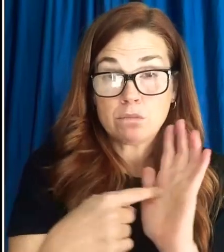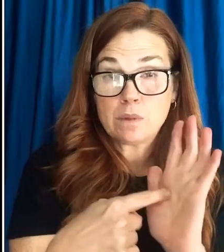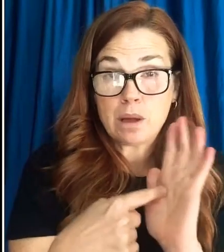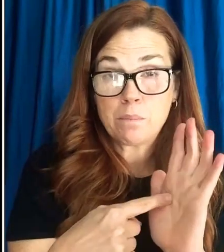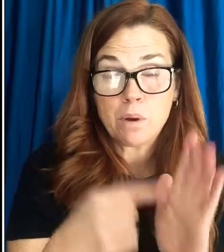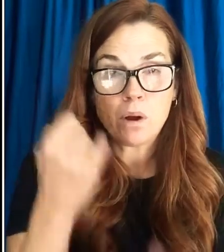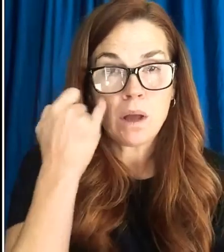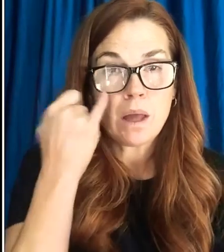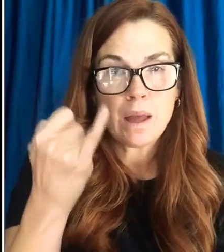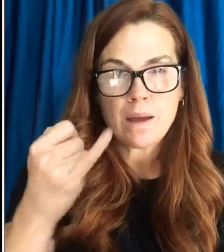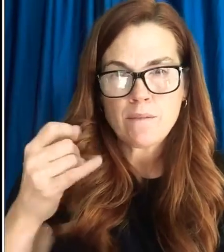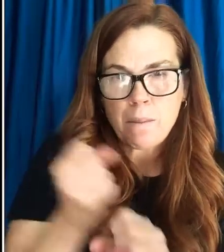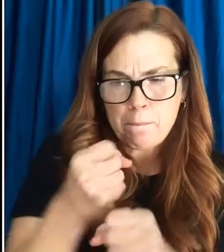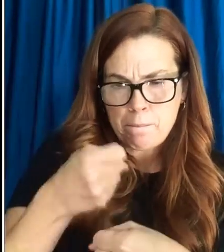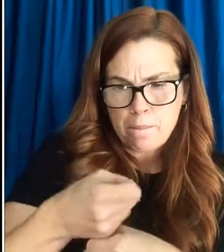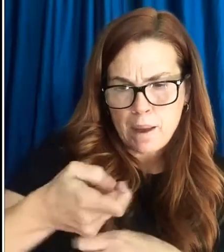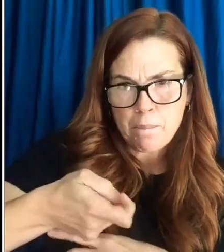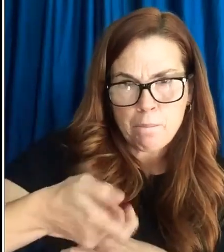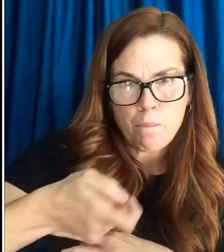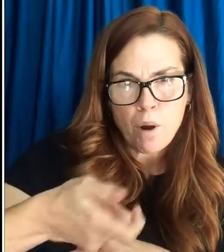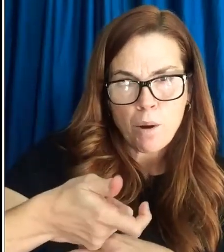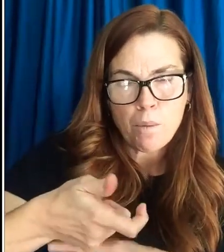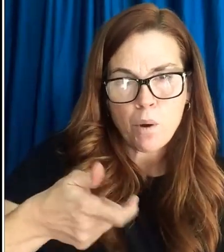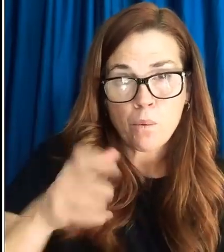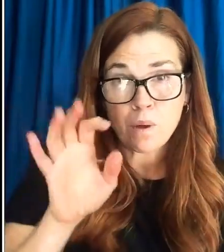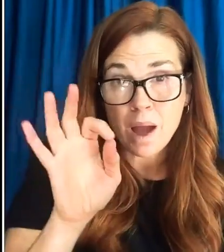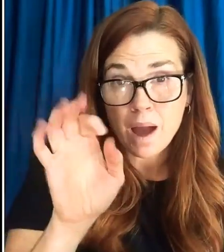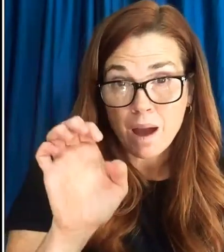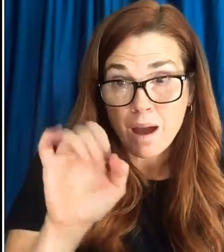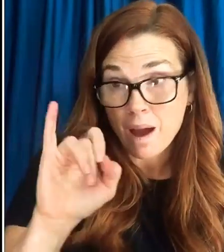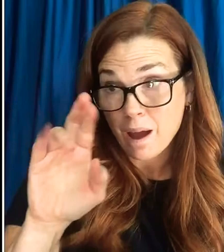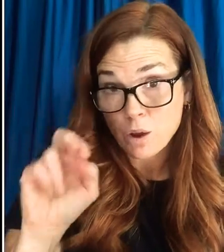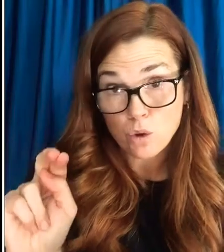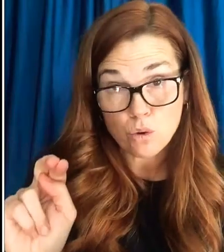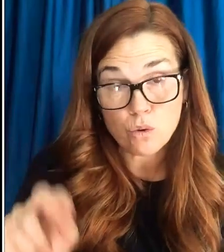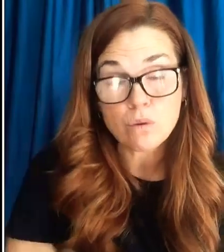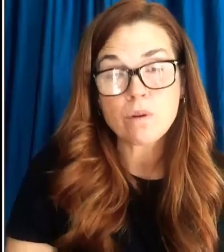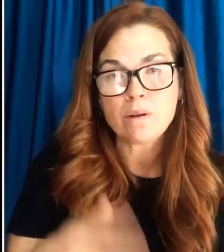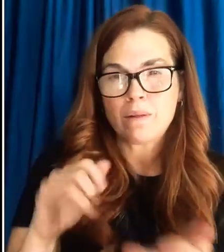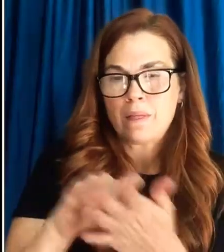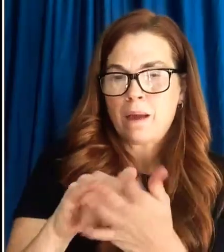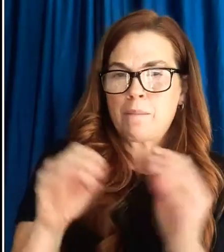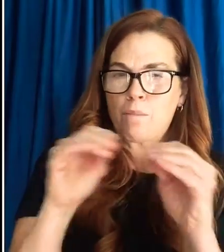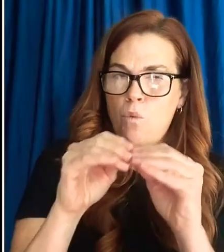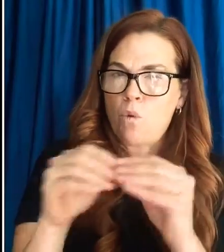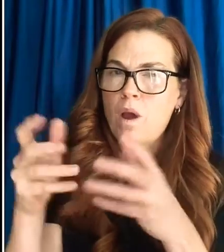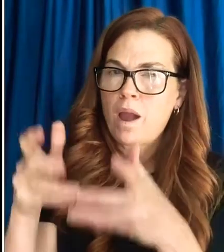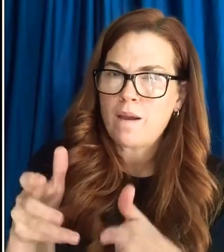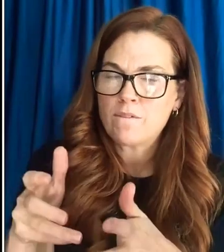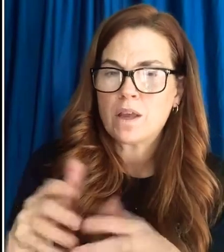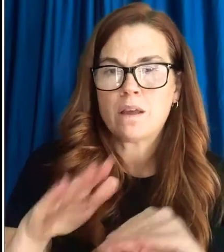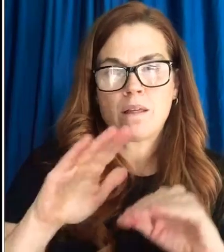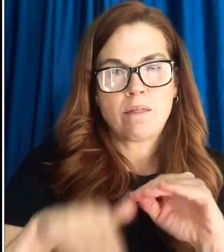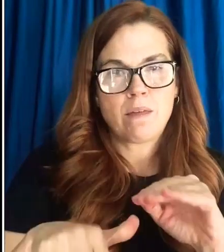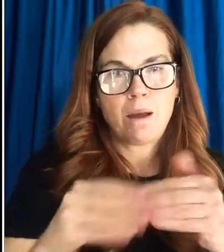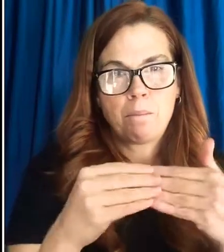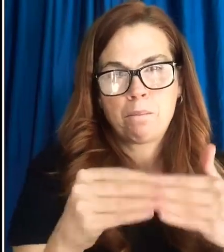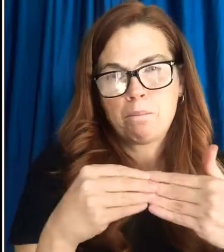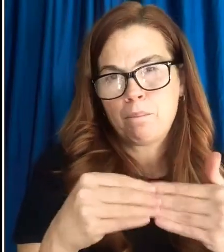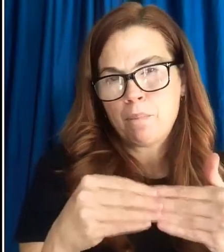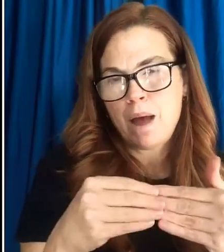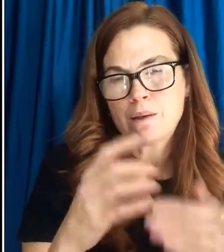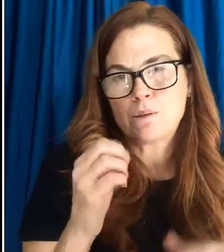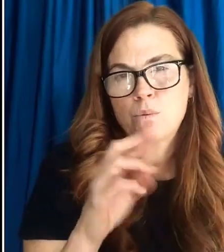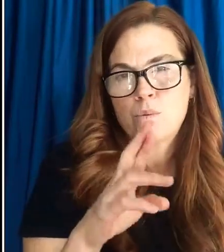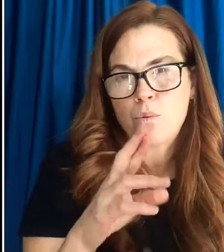to make a marble out of iron, which is a pretty dense metal, it would be much heavier than the glass or plastic marbles,